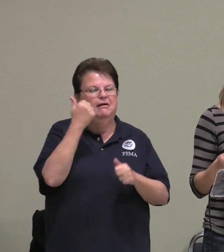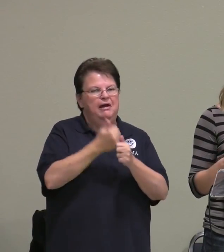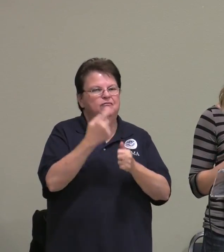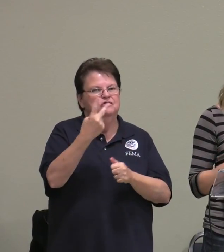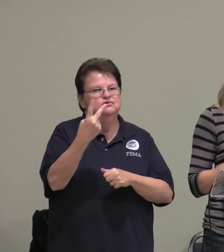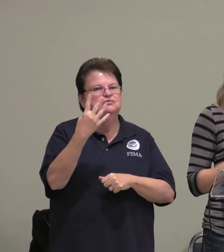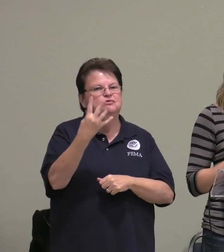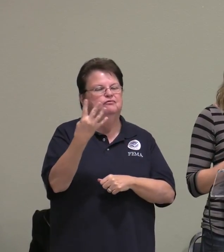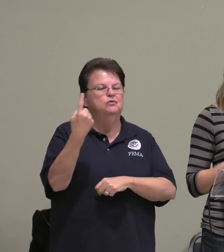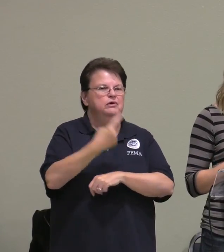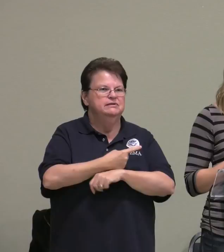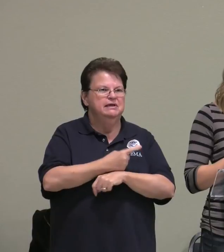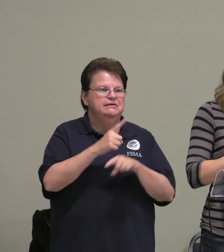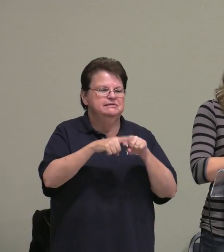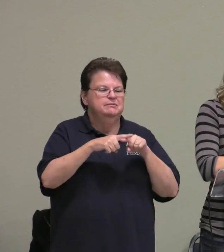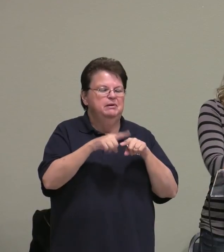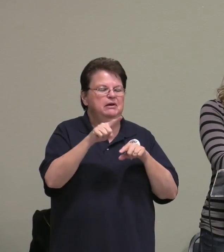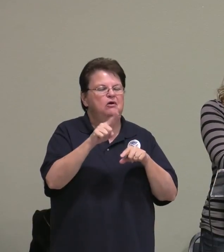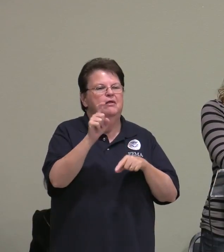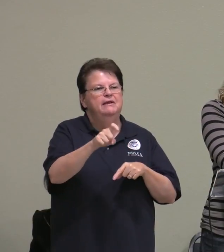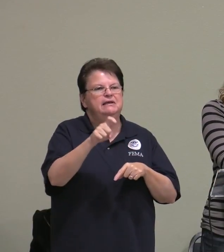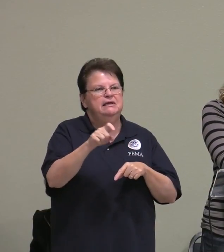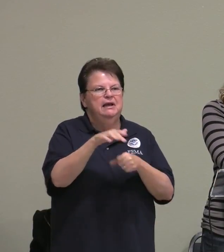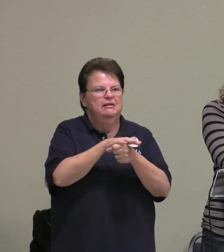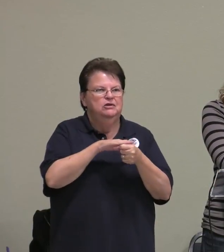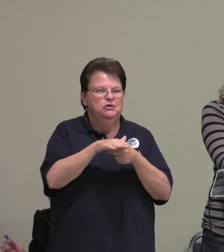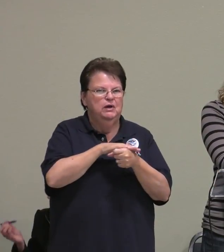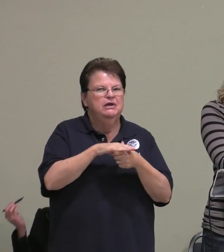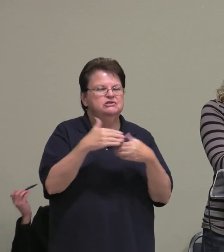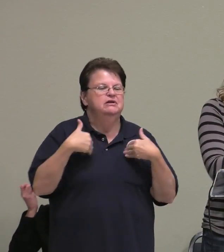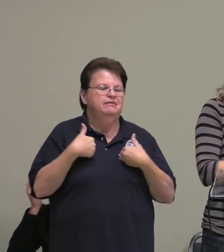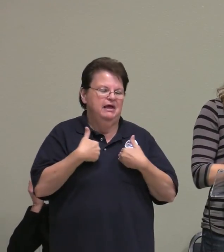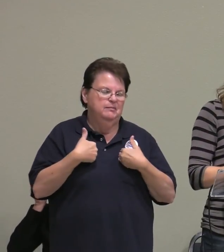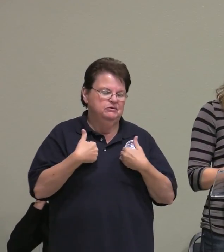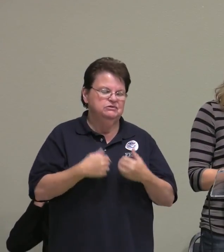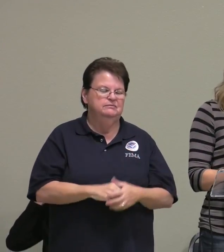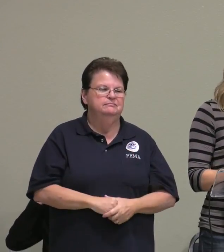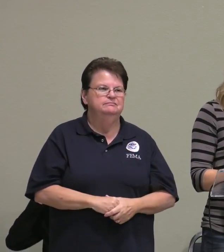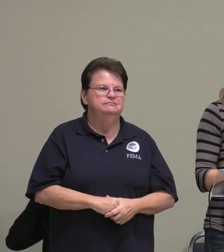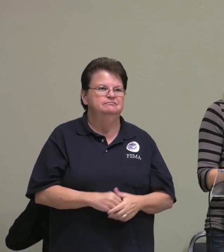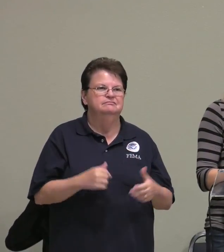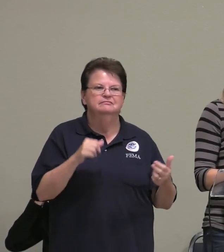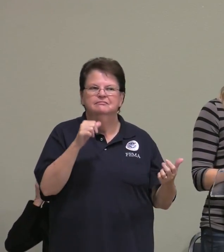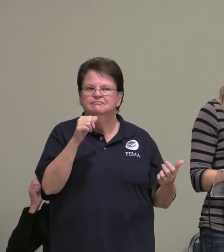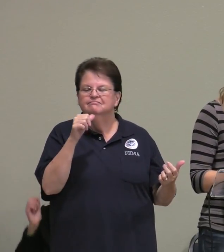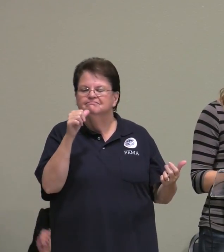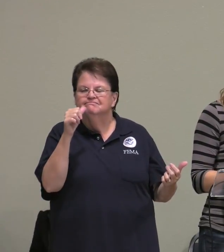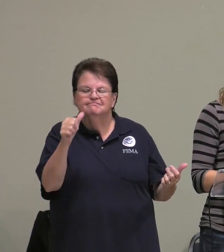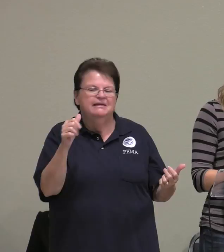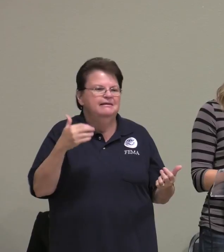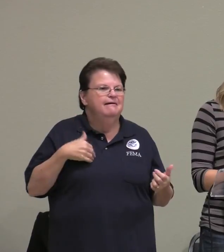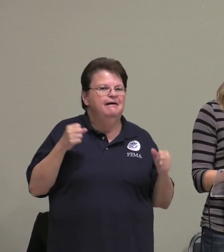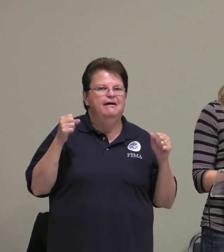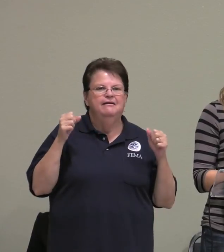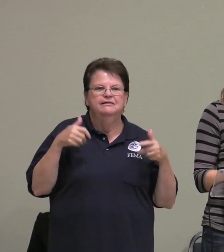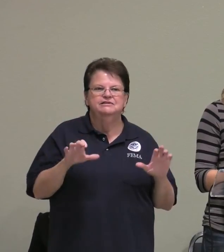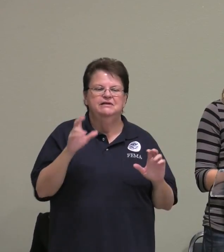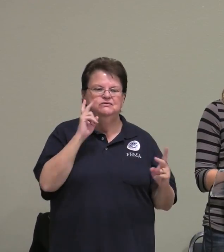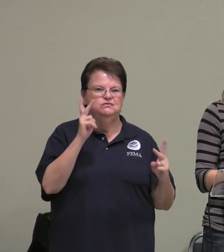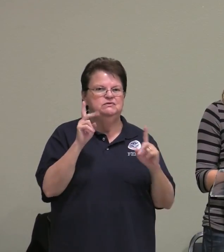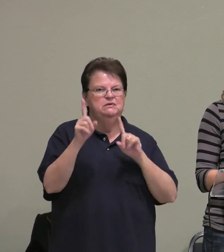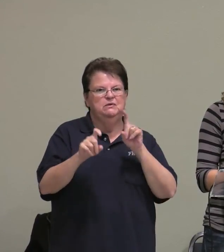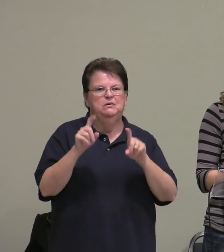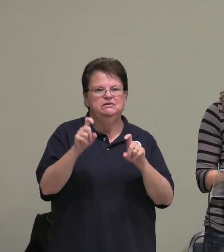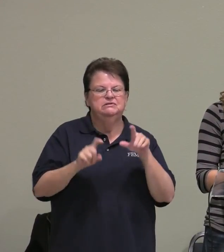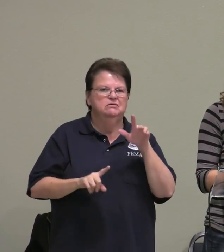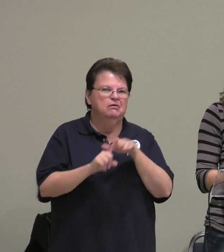days depending on the need and location of these animals. So I'm not I haven't had a chance to see the questions that are